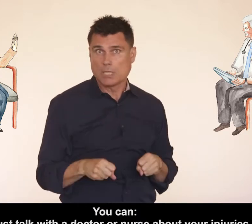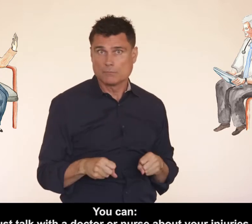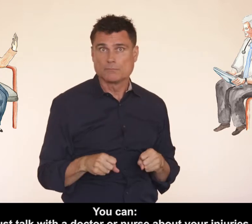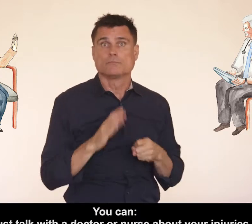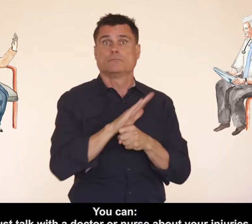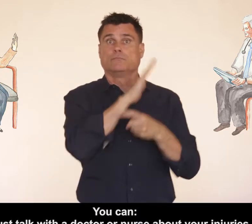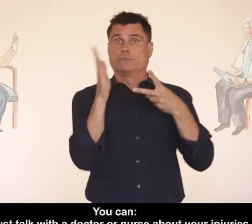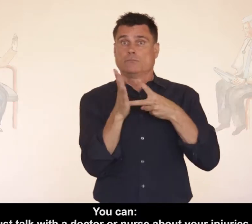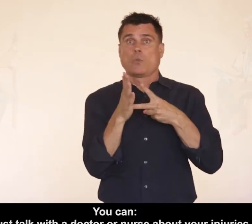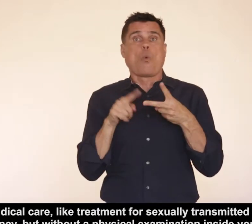injuries,